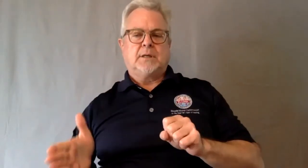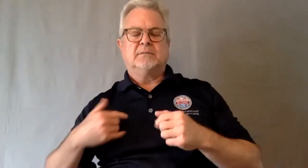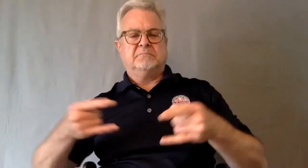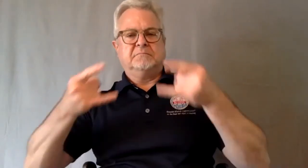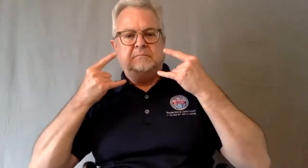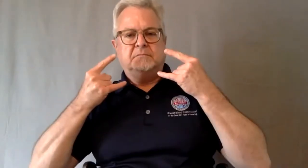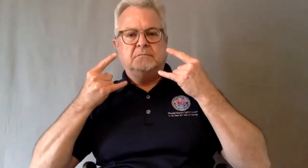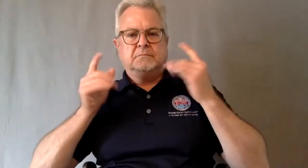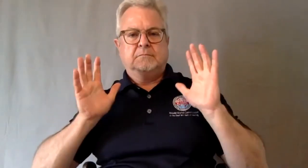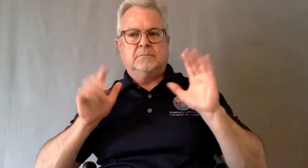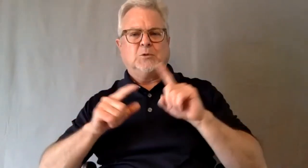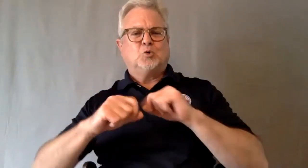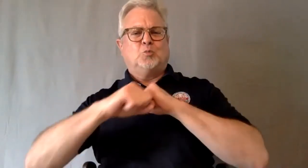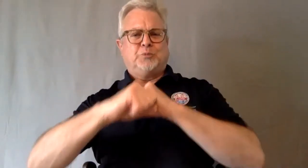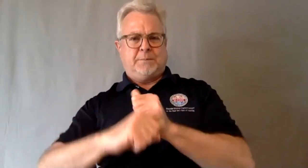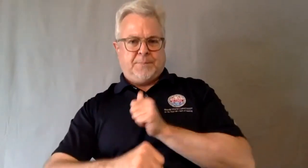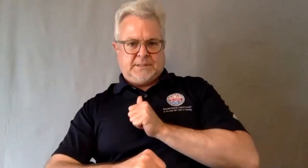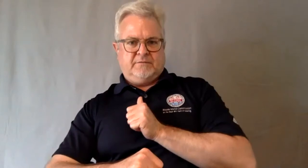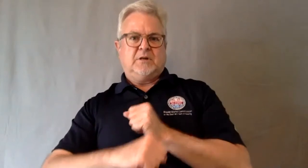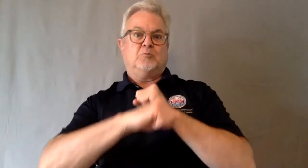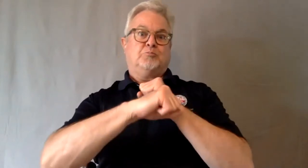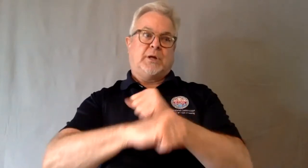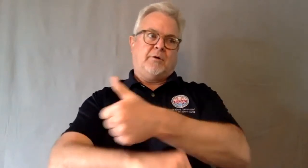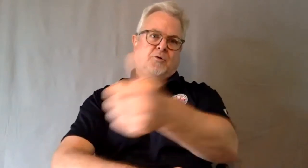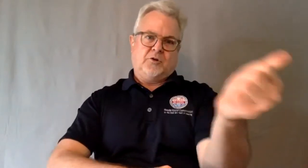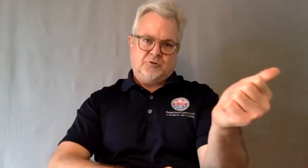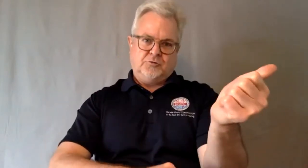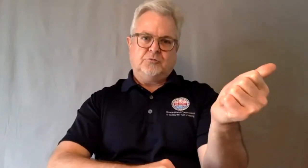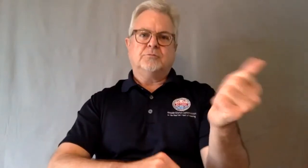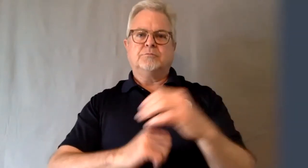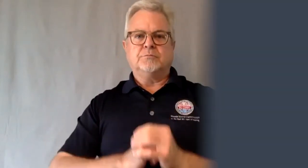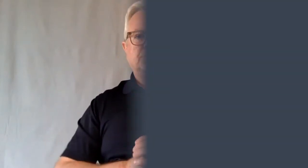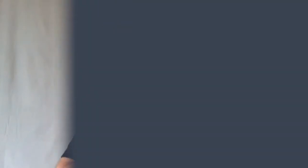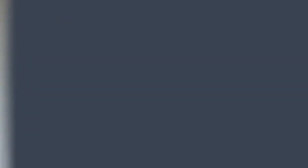Play it on the safe side and mask up, protecting yourself and protecting